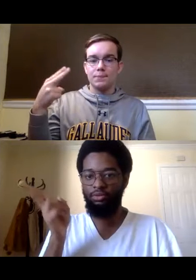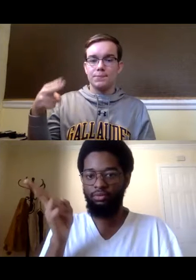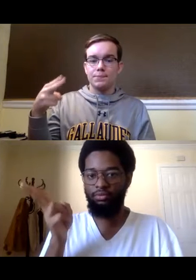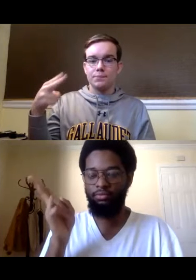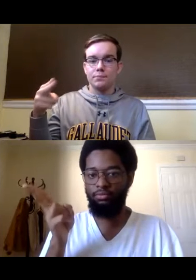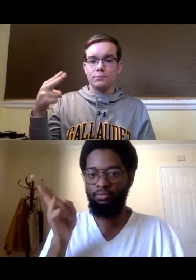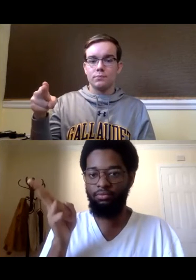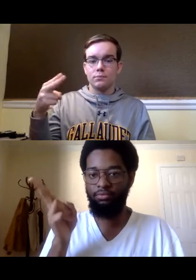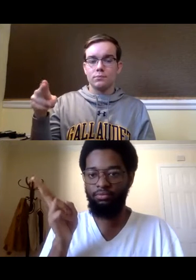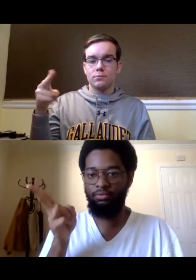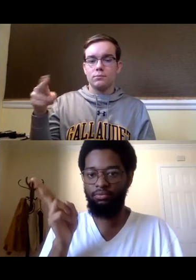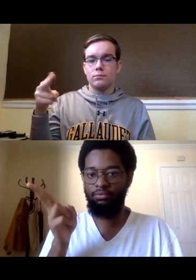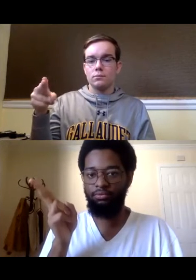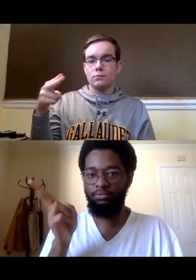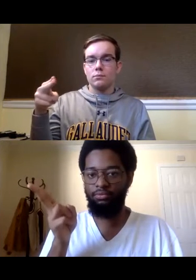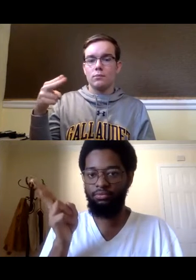history,